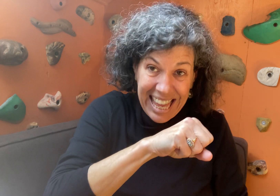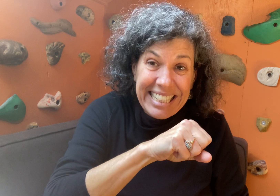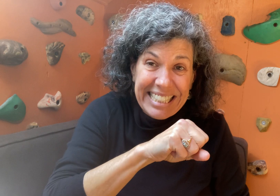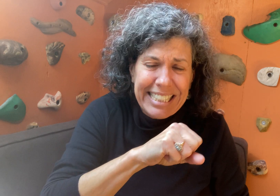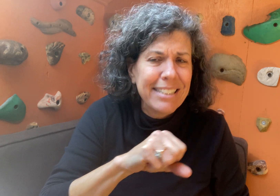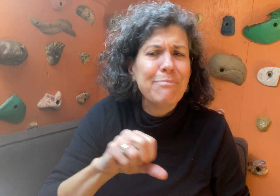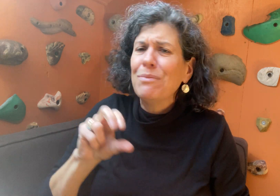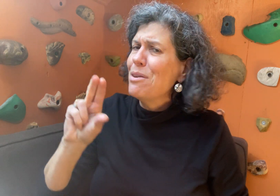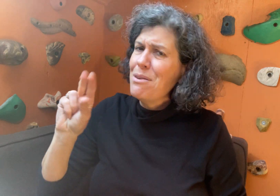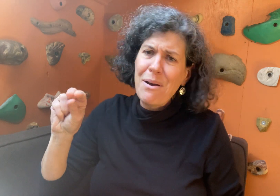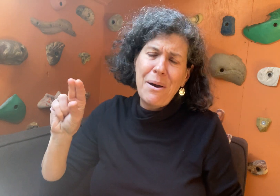yes, no,